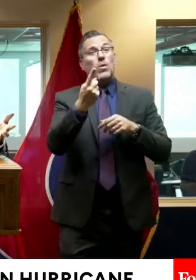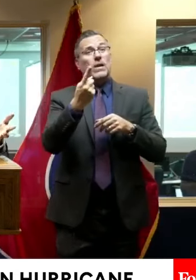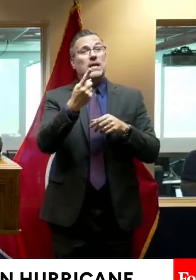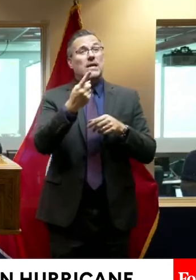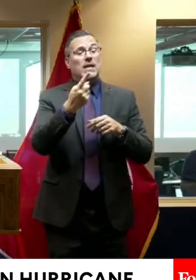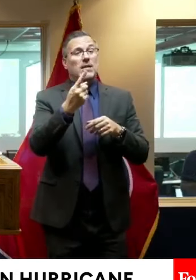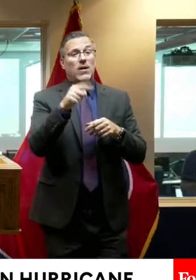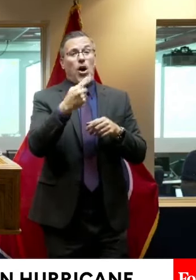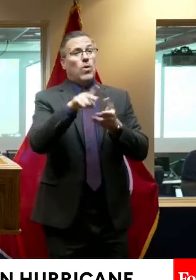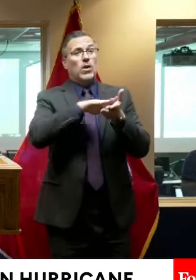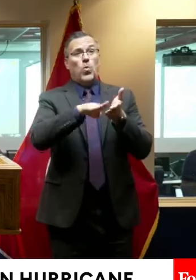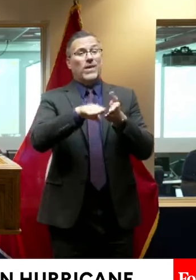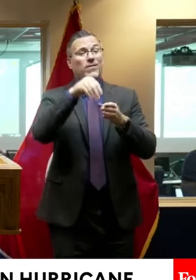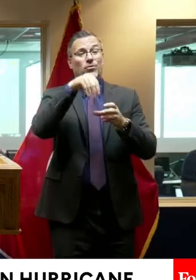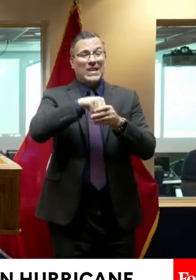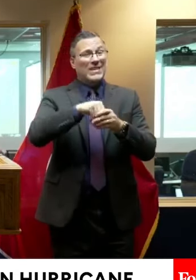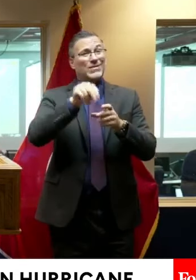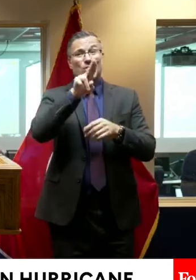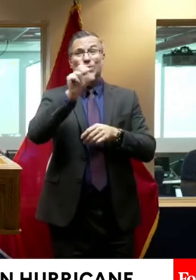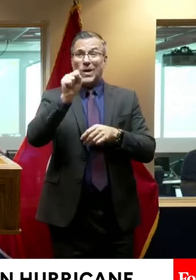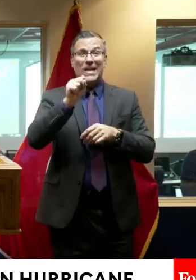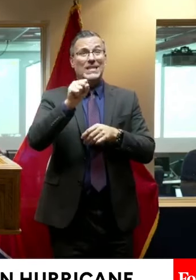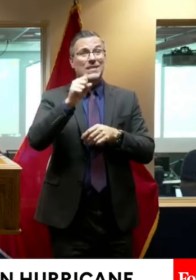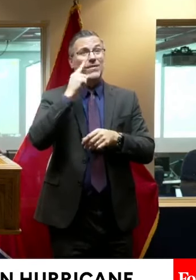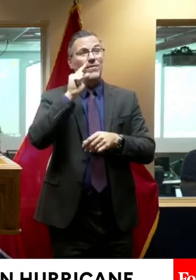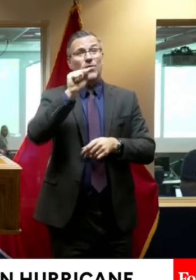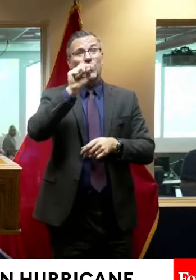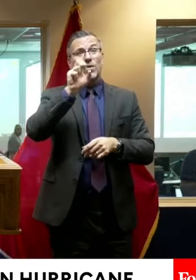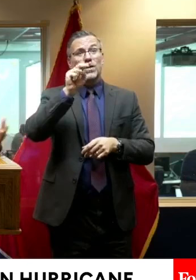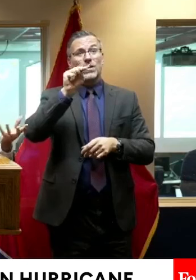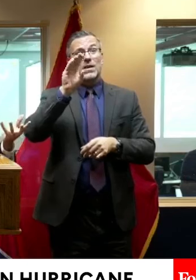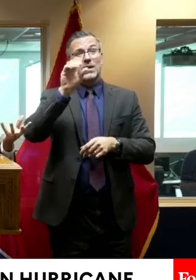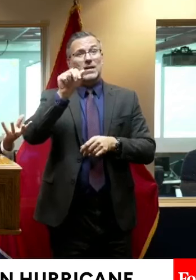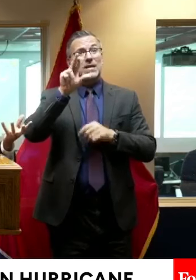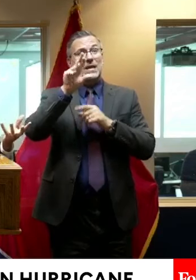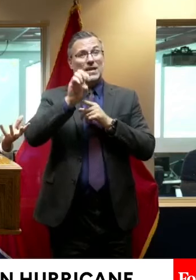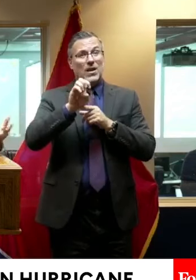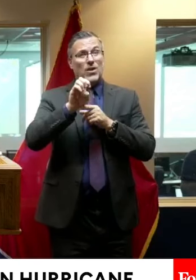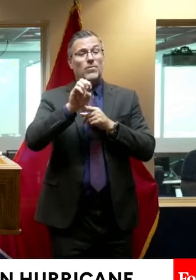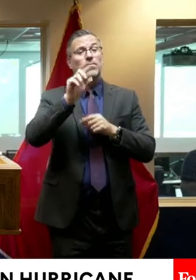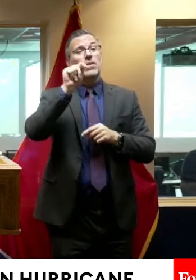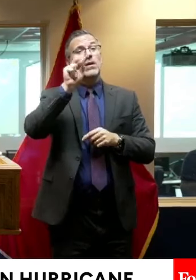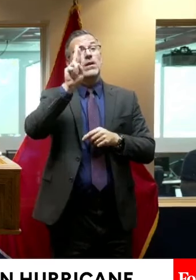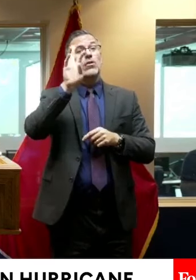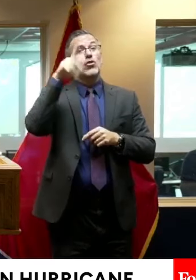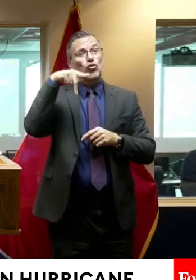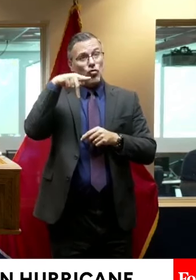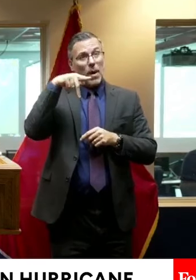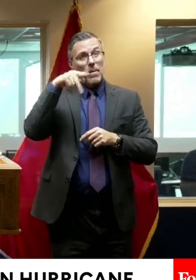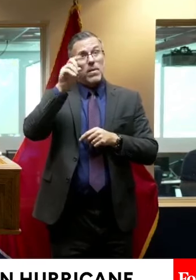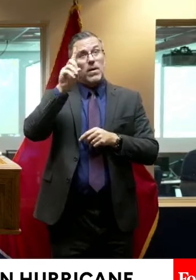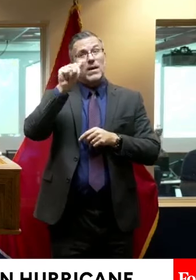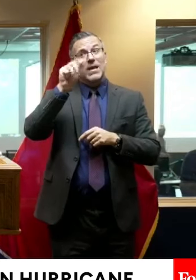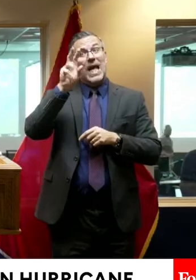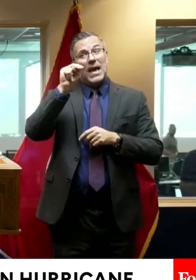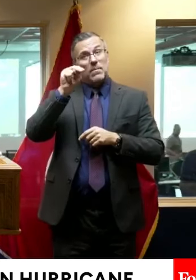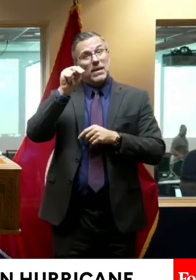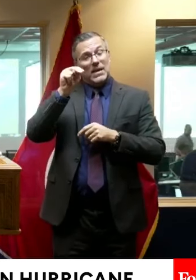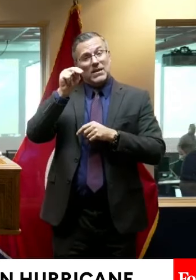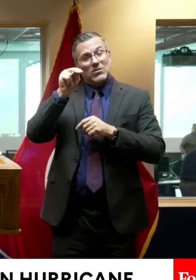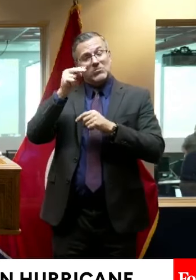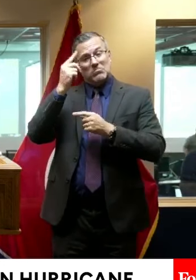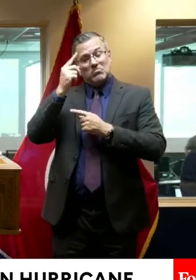for Medicaid. And it was a waiver that was developed under the Trump administration and approved under the Biden administration.